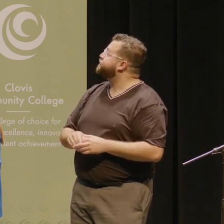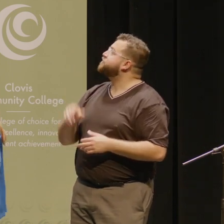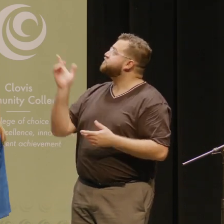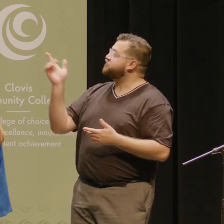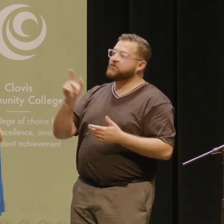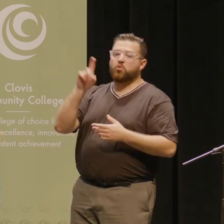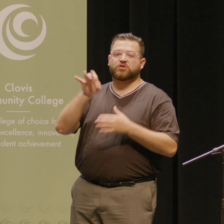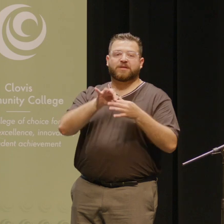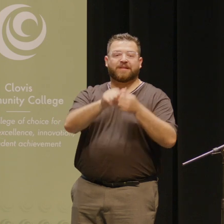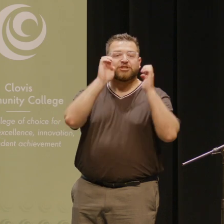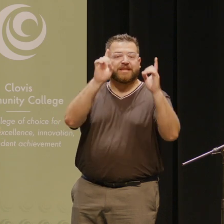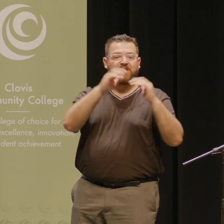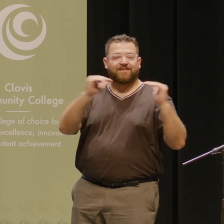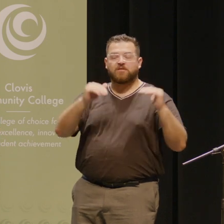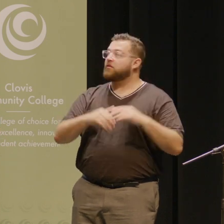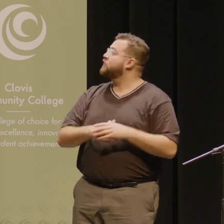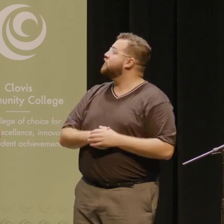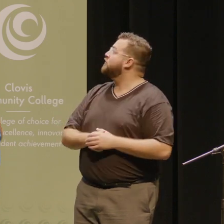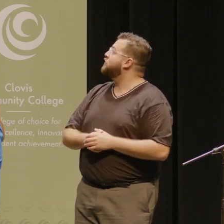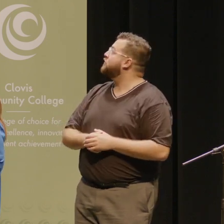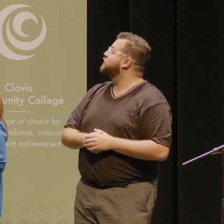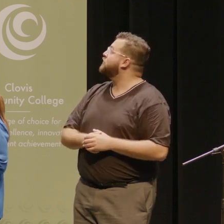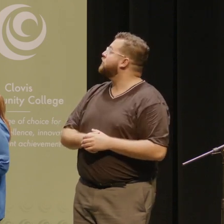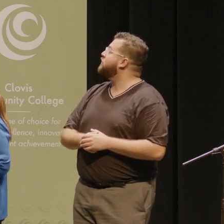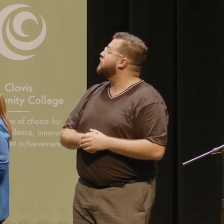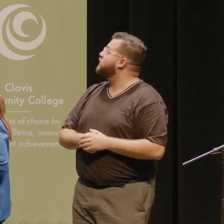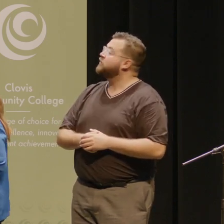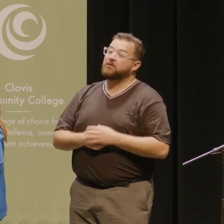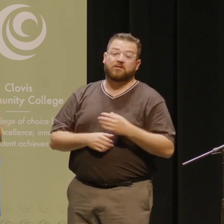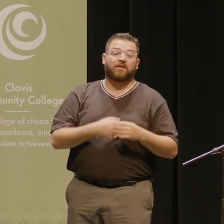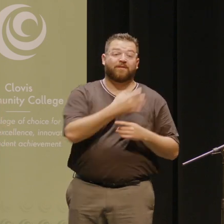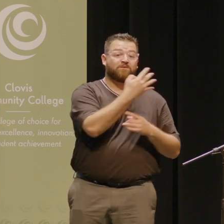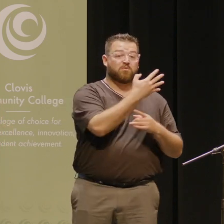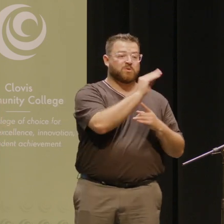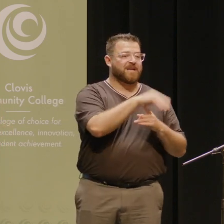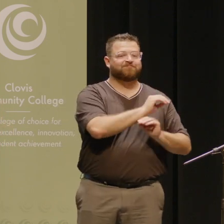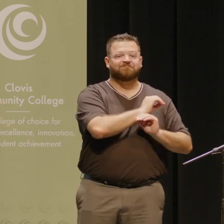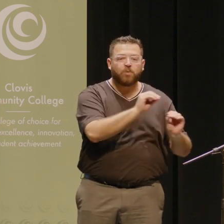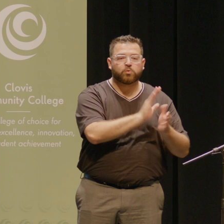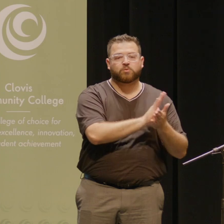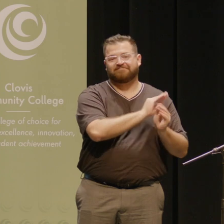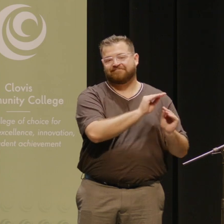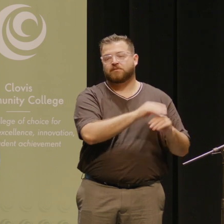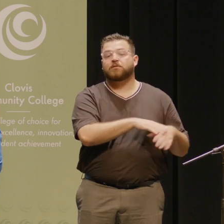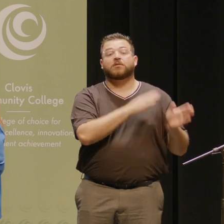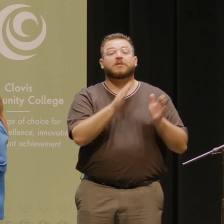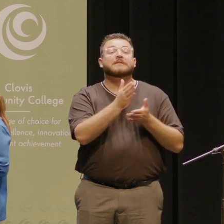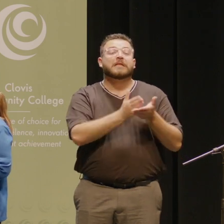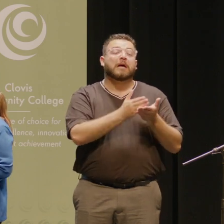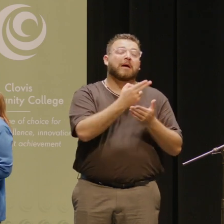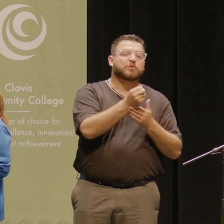Educational questions and level of education. Only 4% have no school, some high